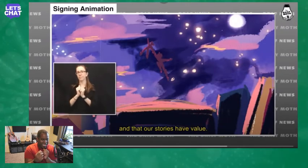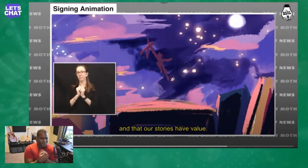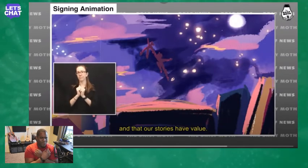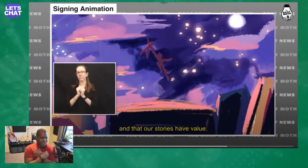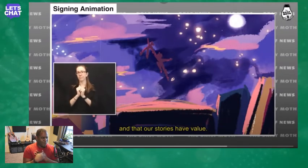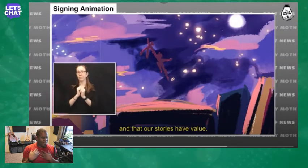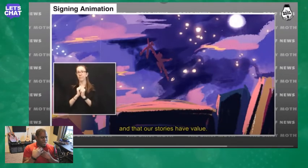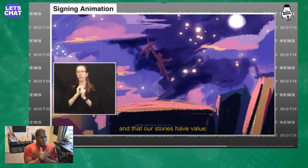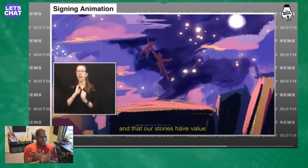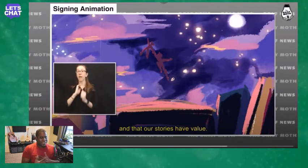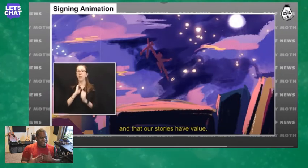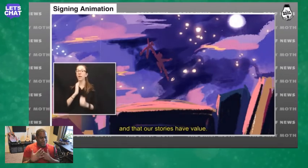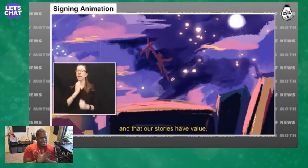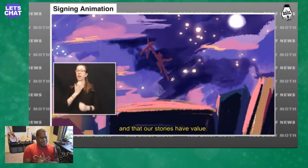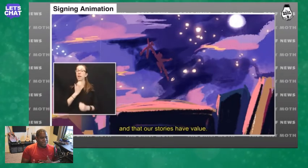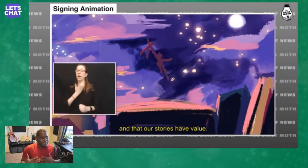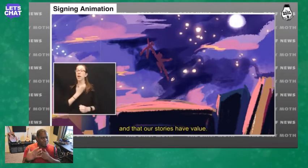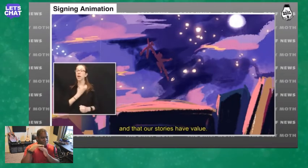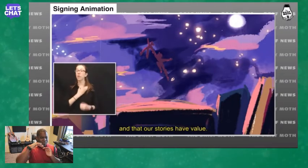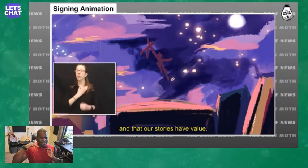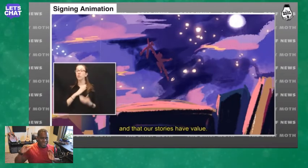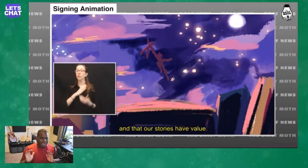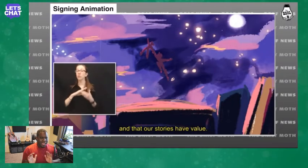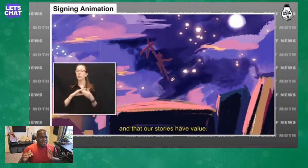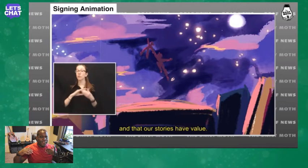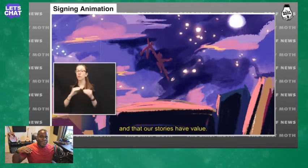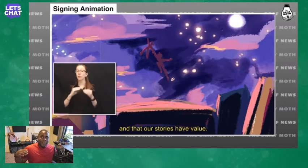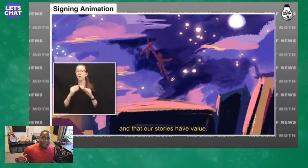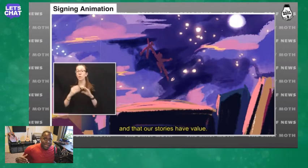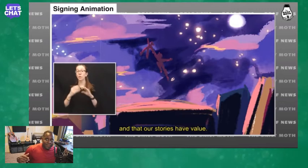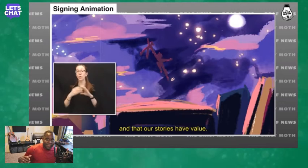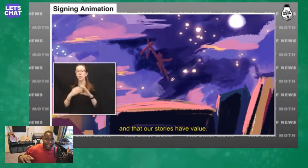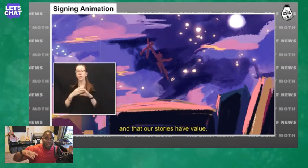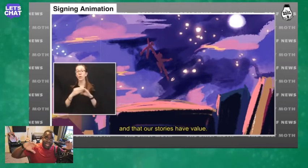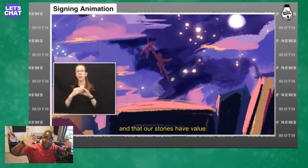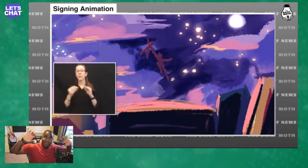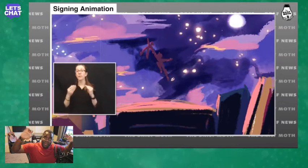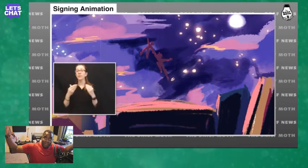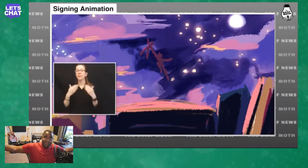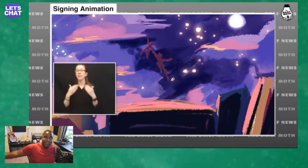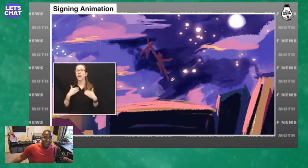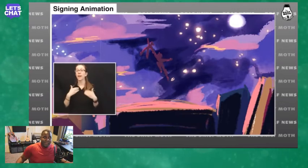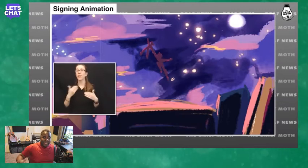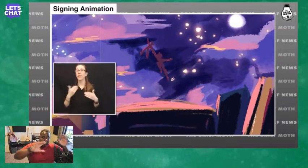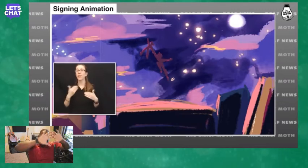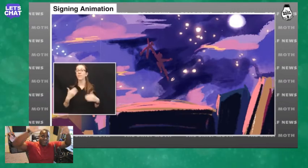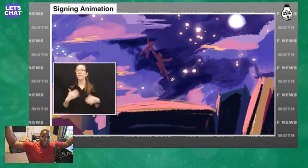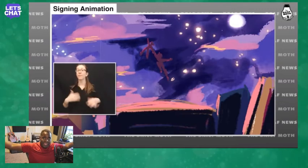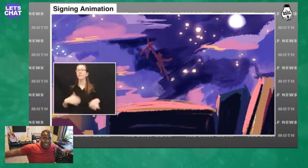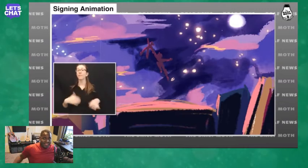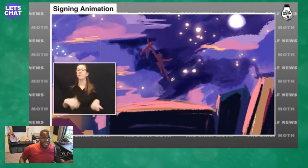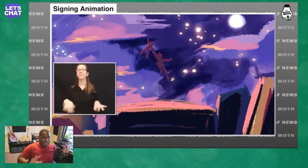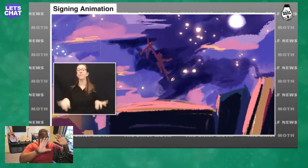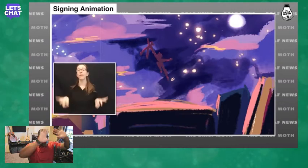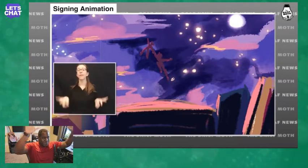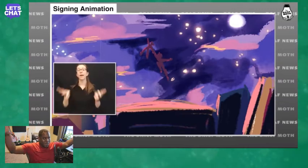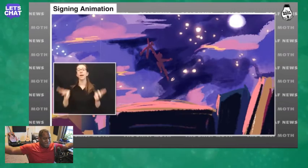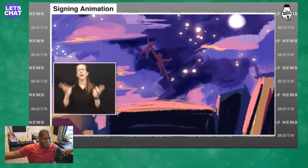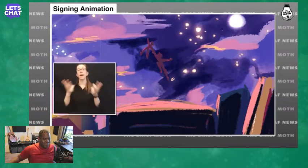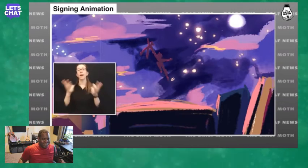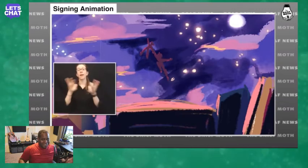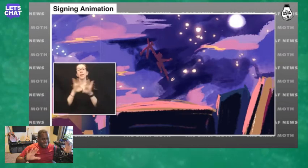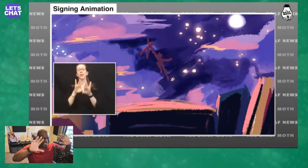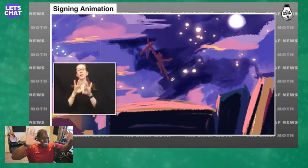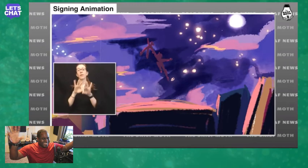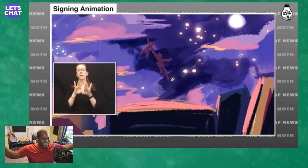are coming out around her chest area. And something you'll find with like black people who do sign language is they sign